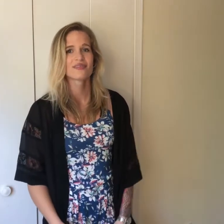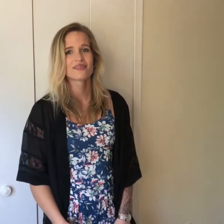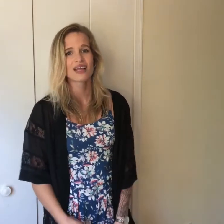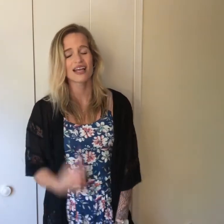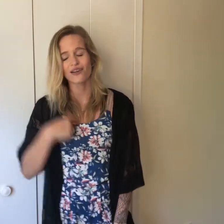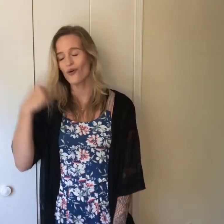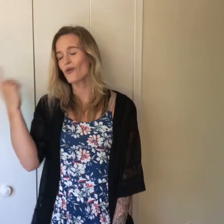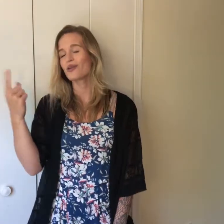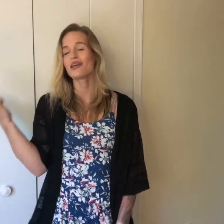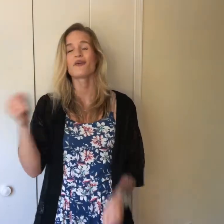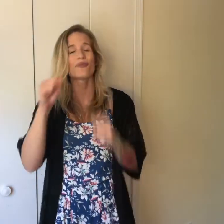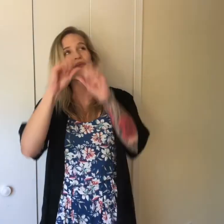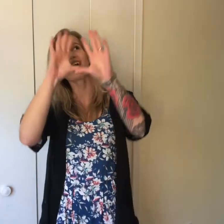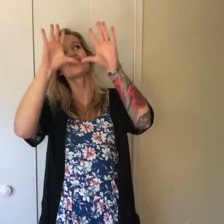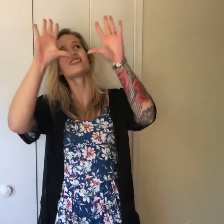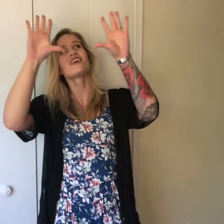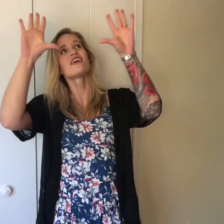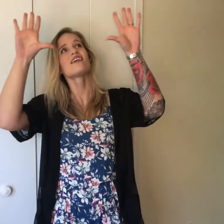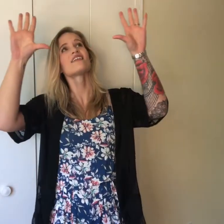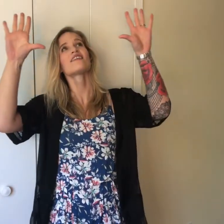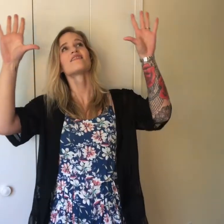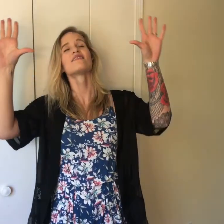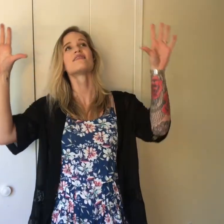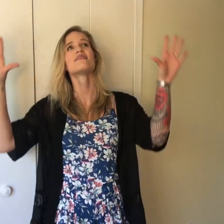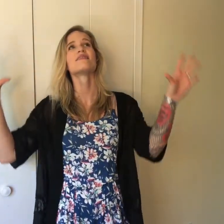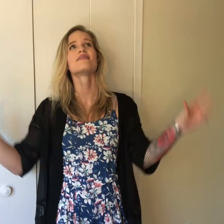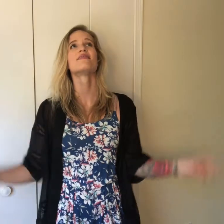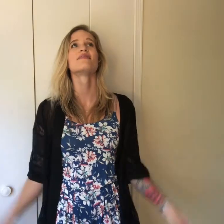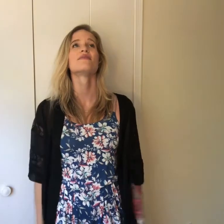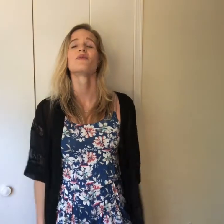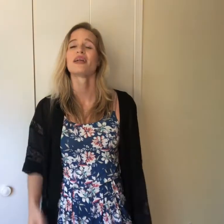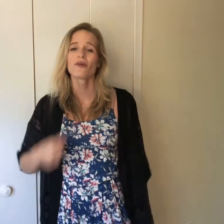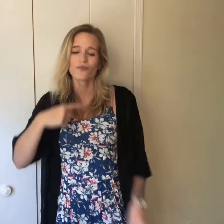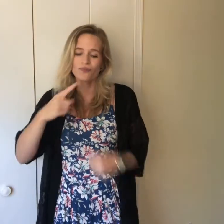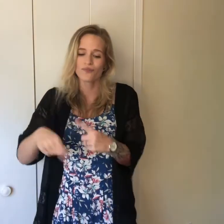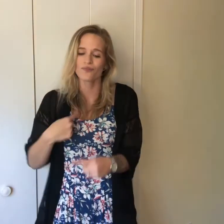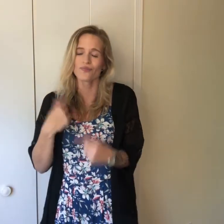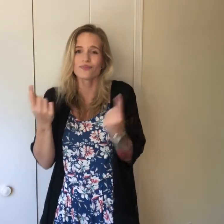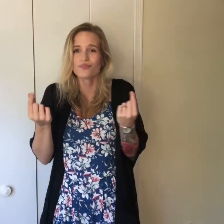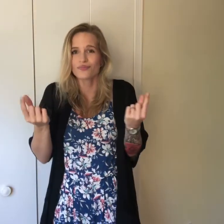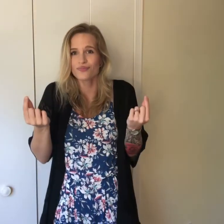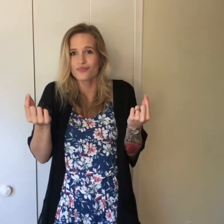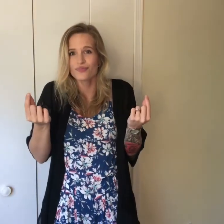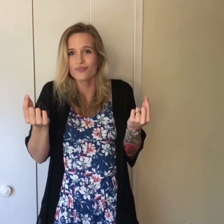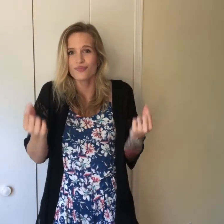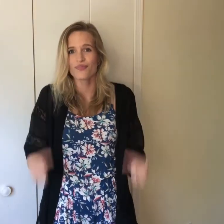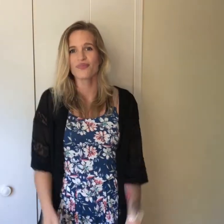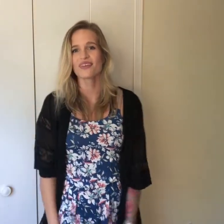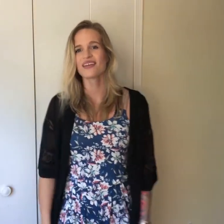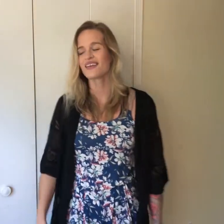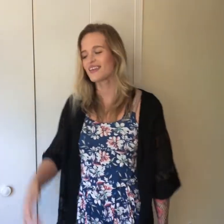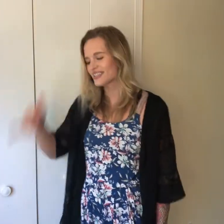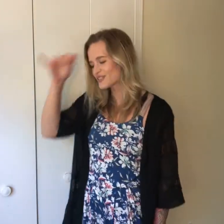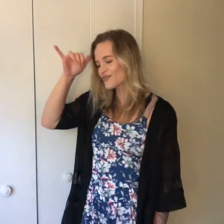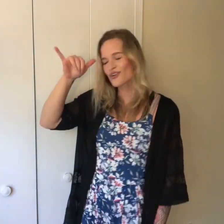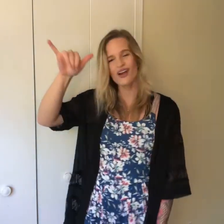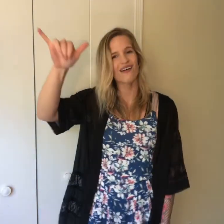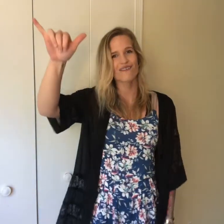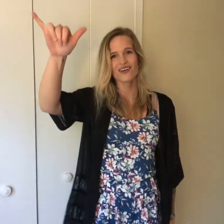I can only imagine when all I would do is forever,